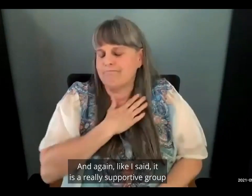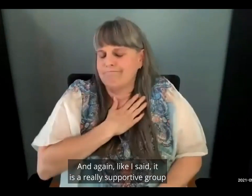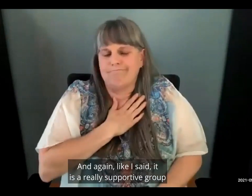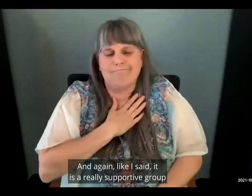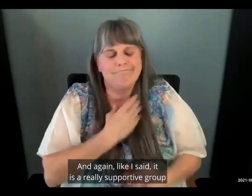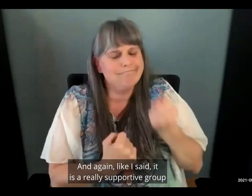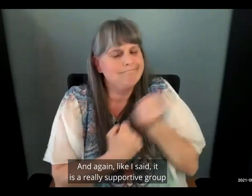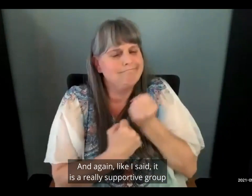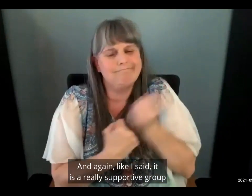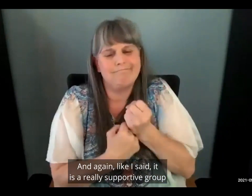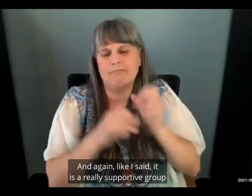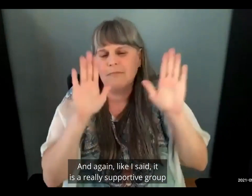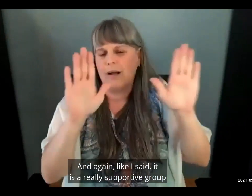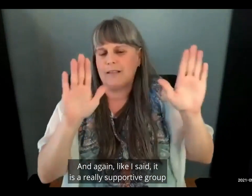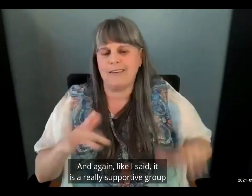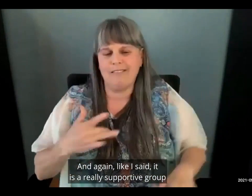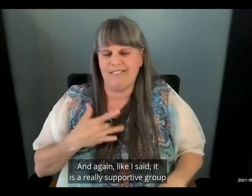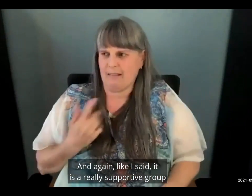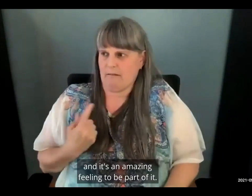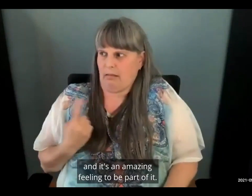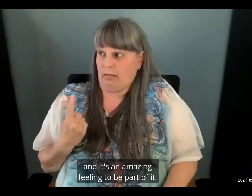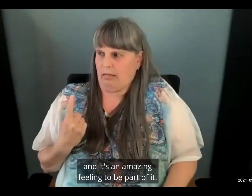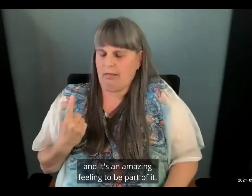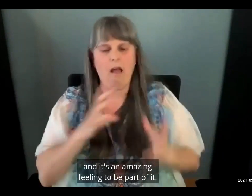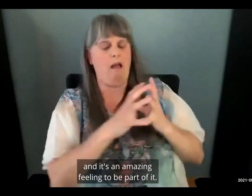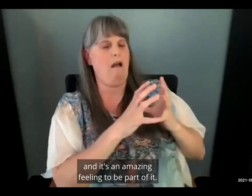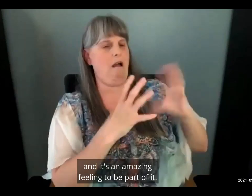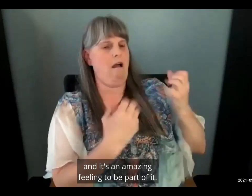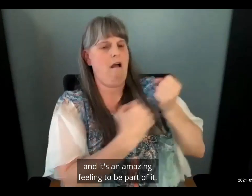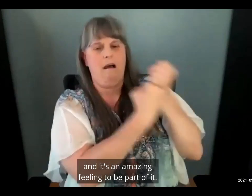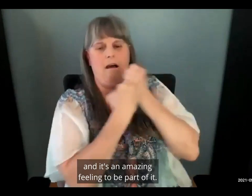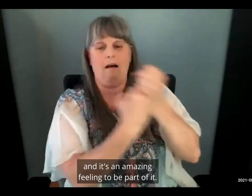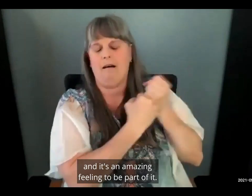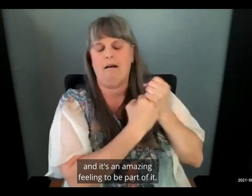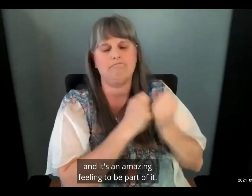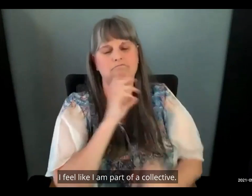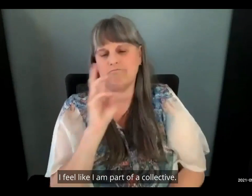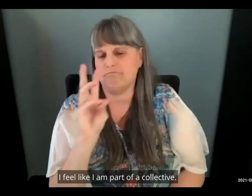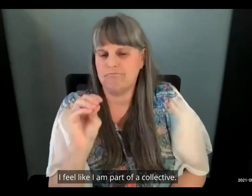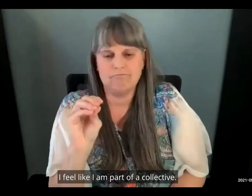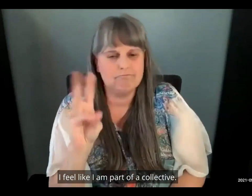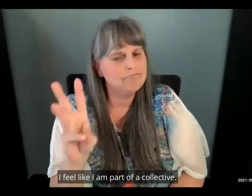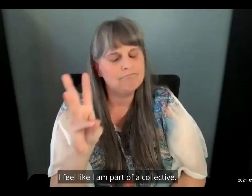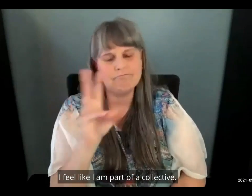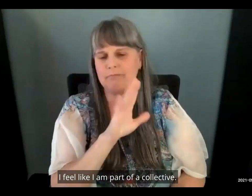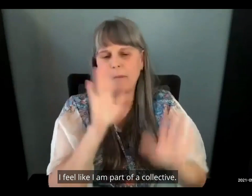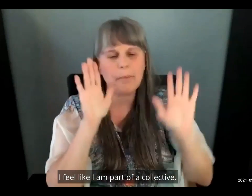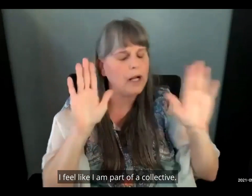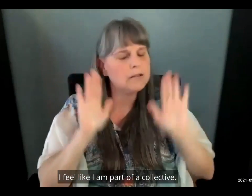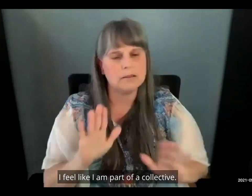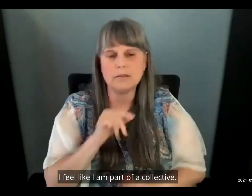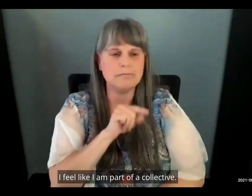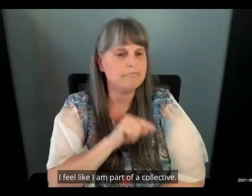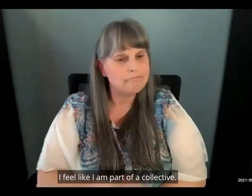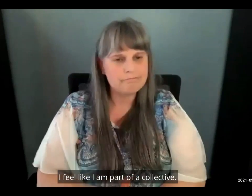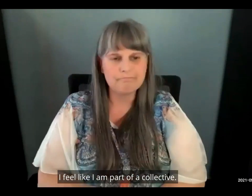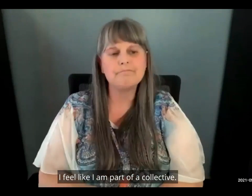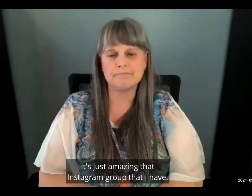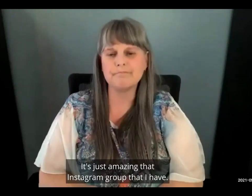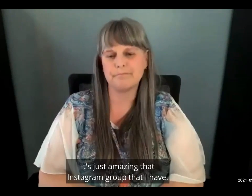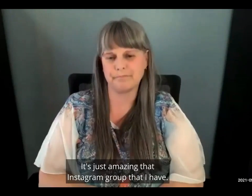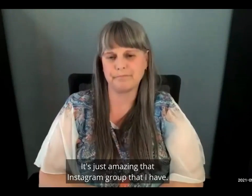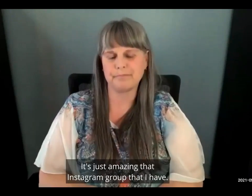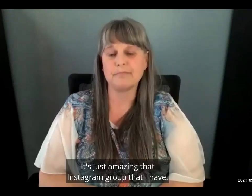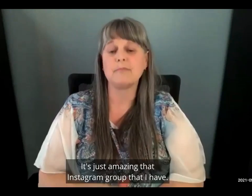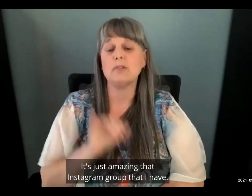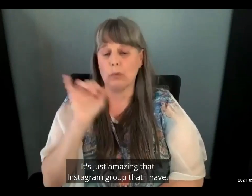is a really supportive group and it's an amazing feeling to be part of it. I feel like I'm part of a collective.